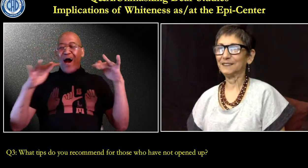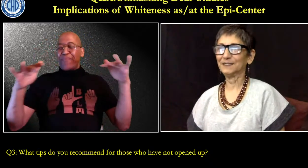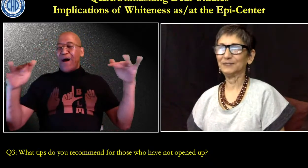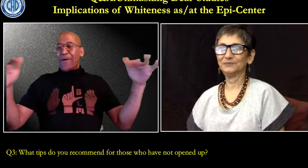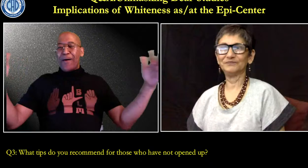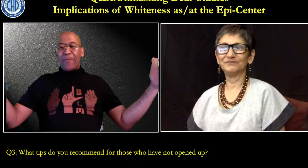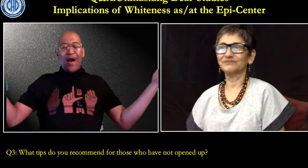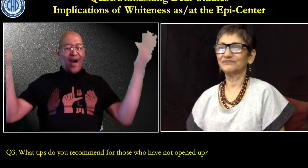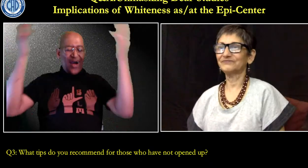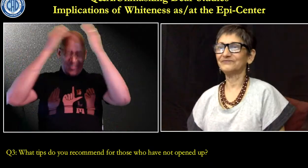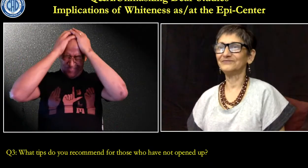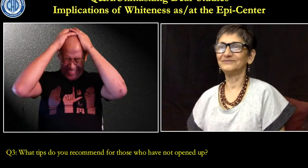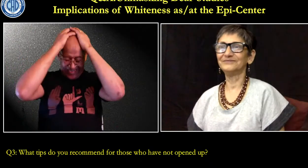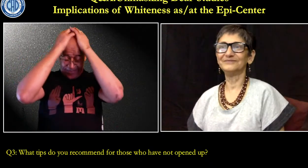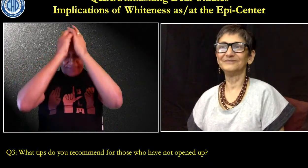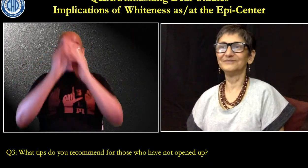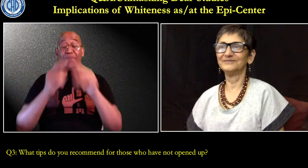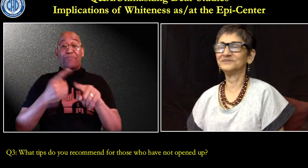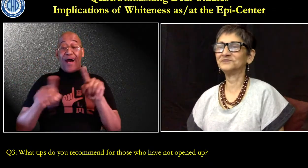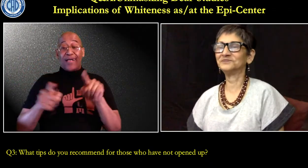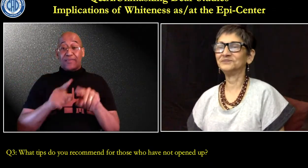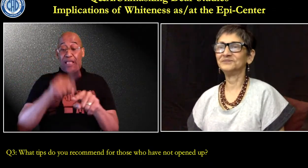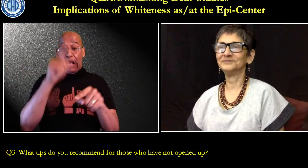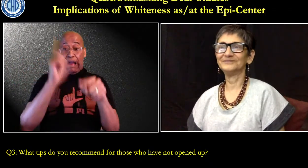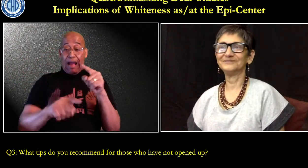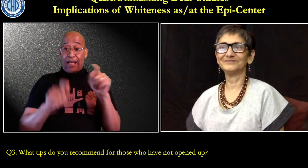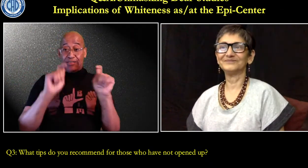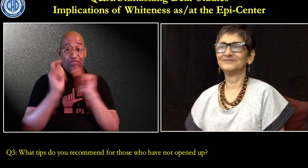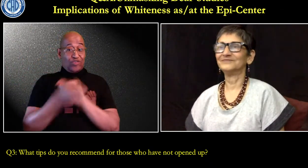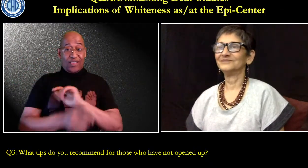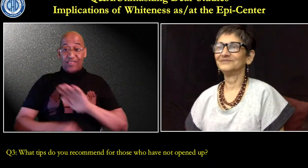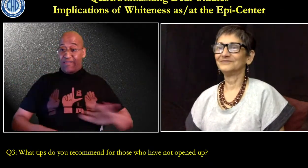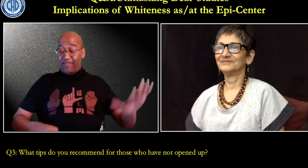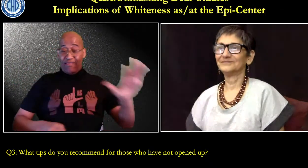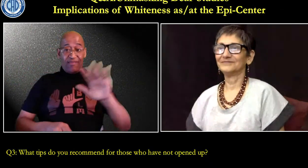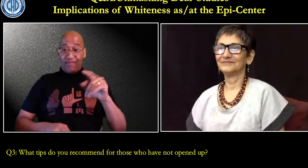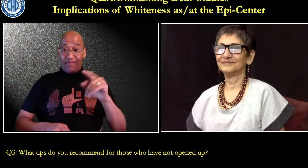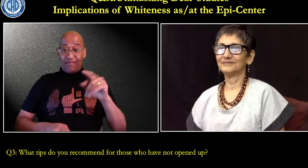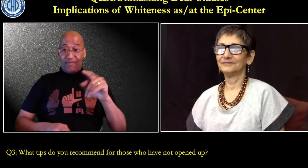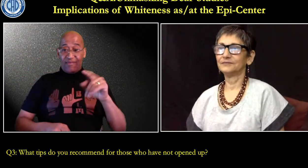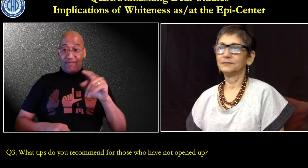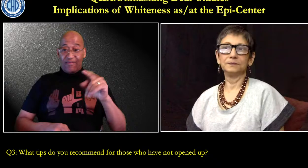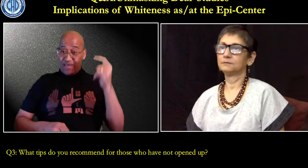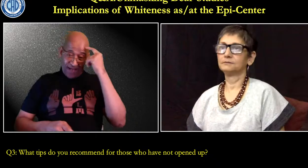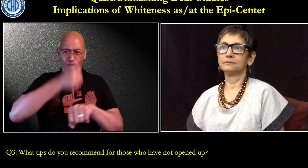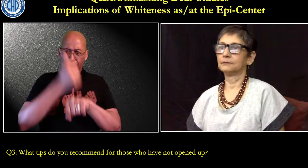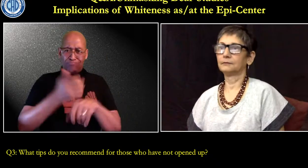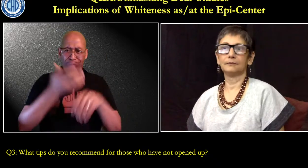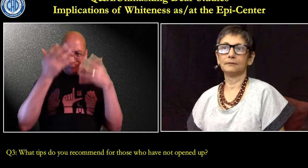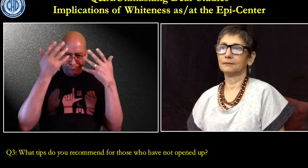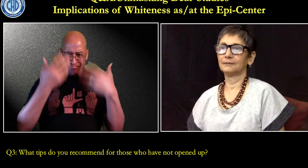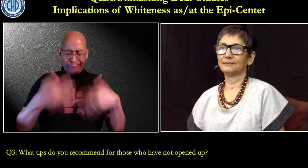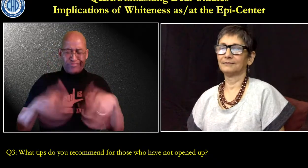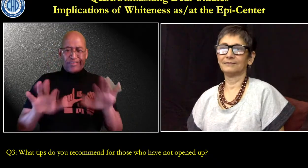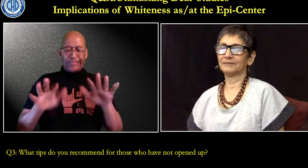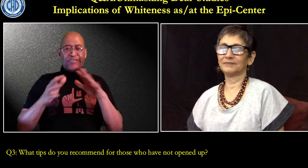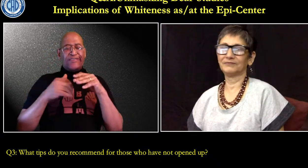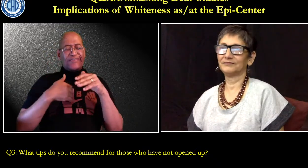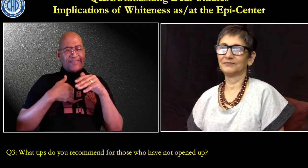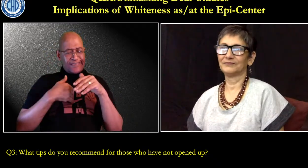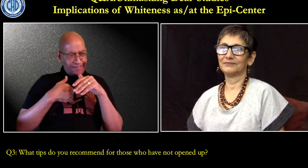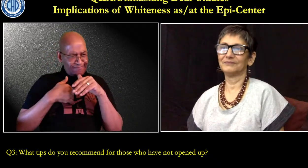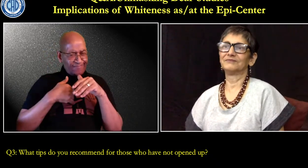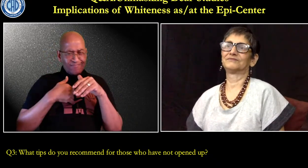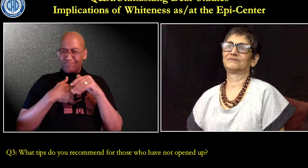these people who have died in America and just on and on and on. But my gracious, the change has to come